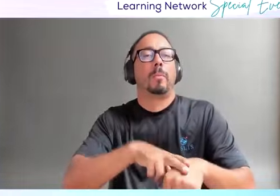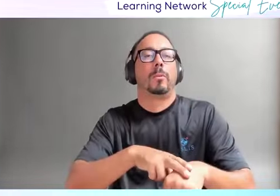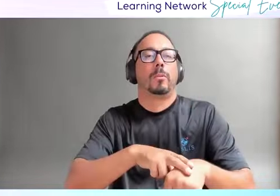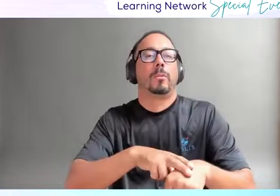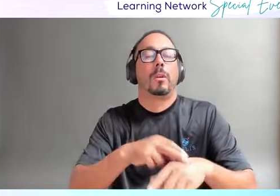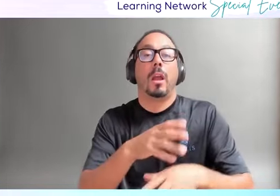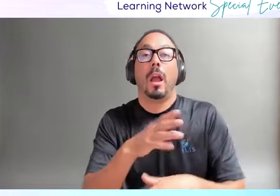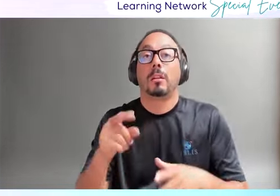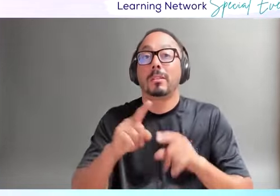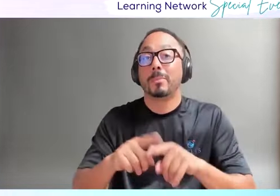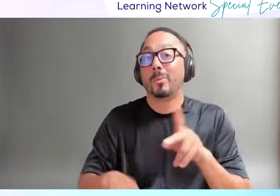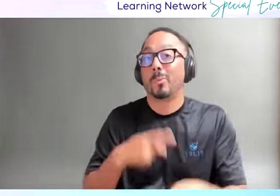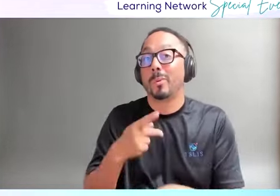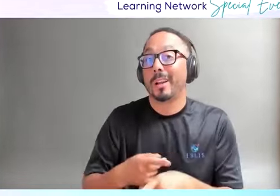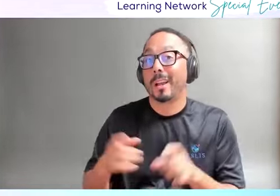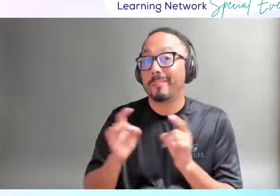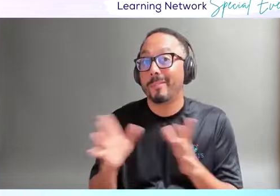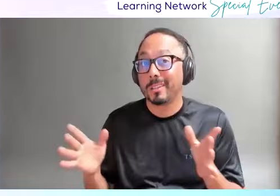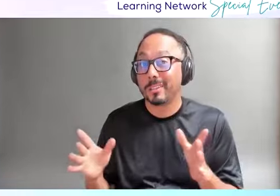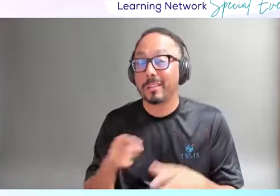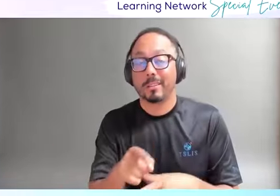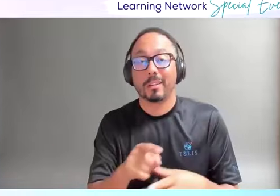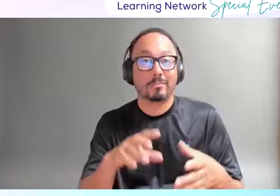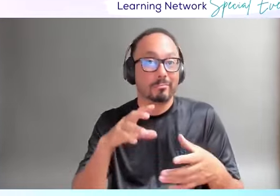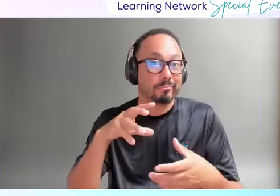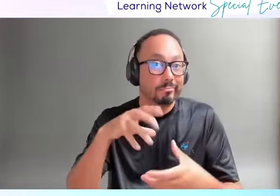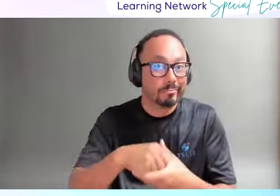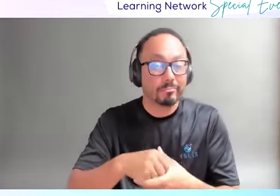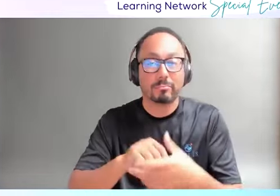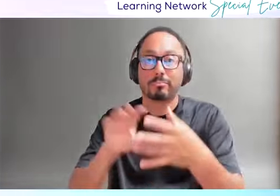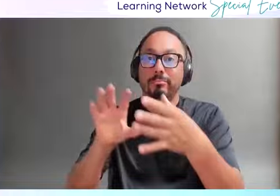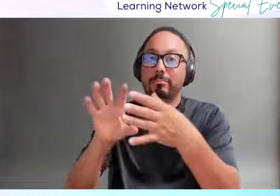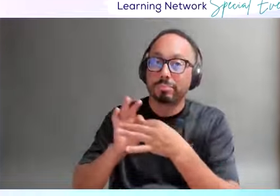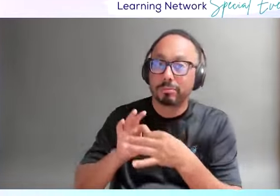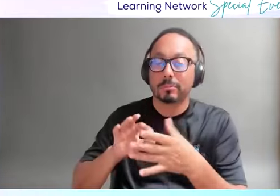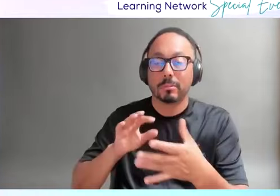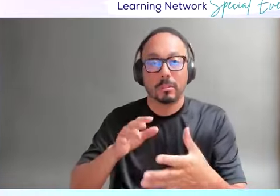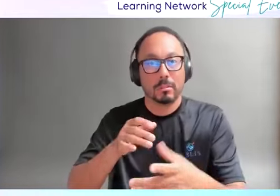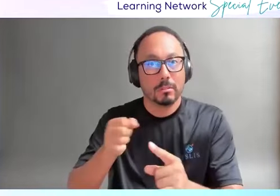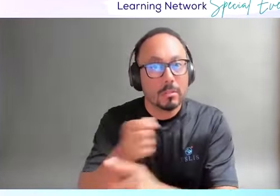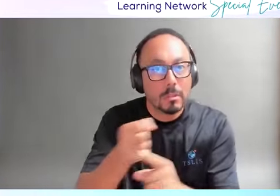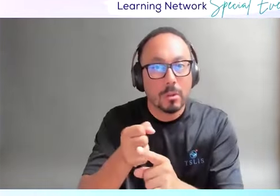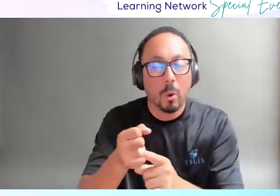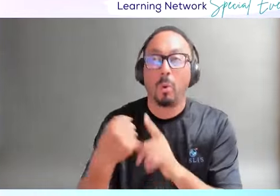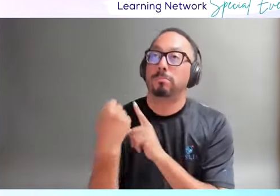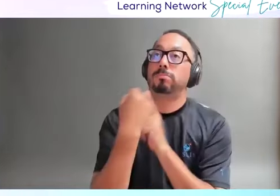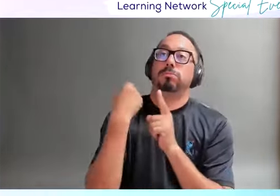has engaged with or been victimized by. And then getting to the point where you